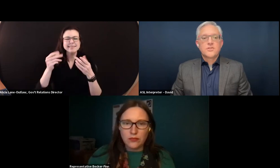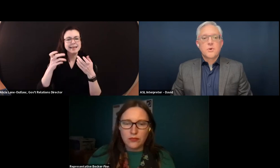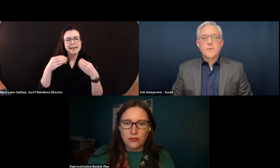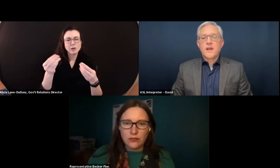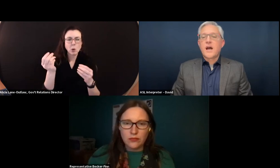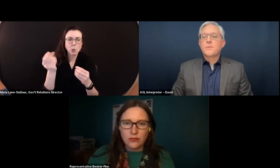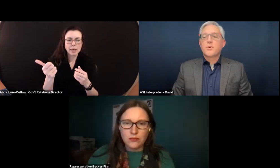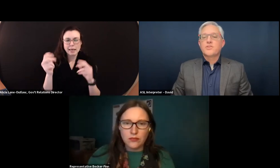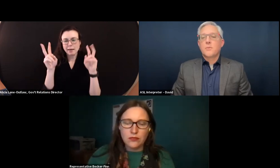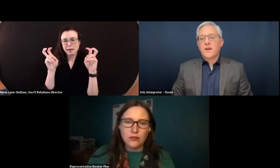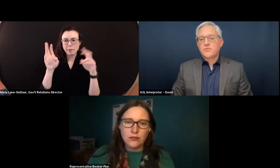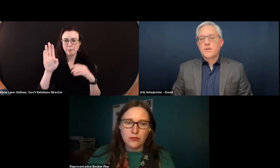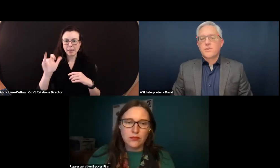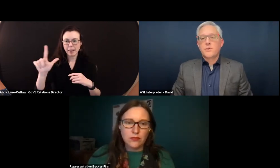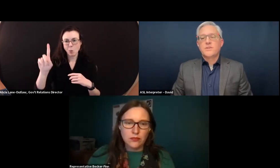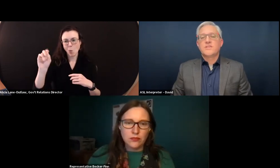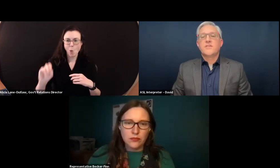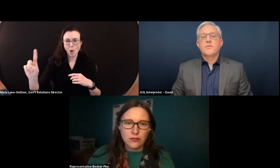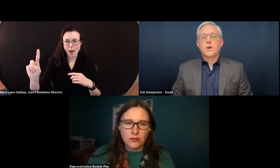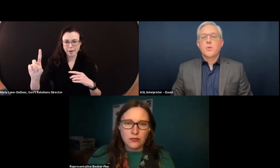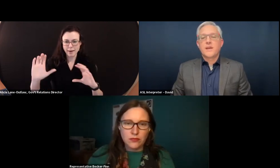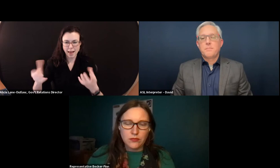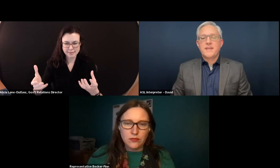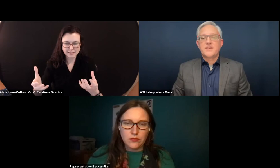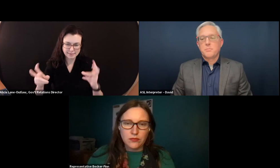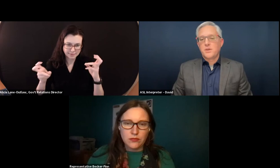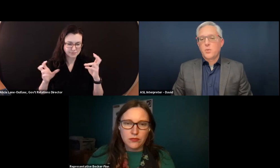In just a moment, I'm going to share my screen with you and just give you a